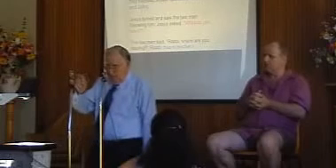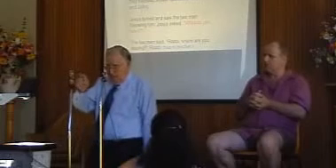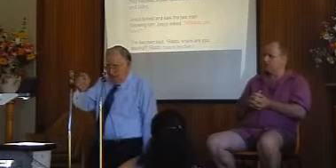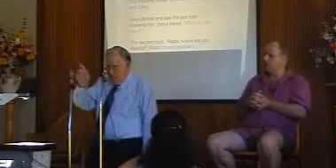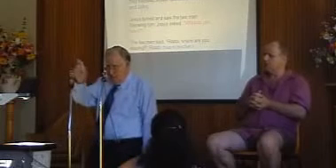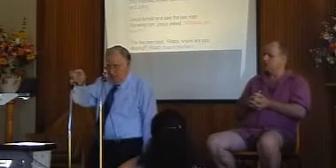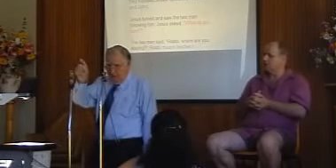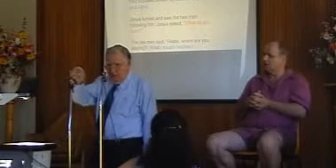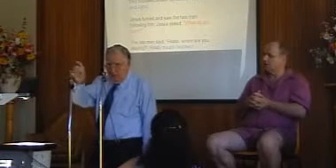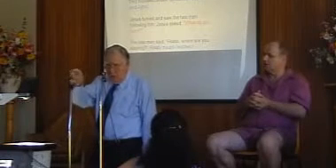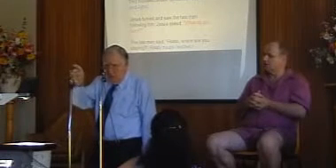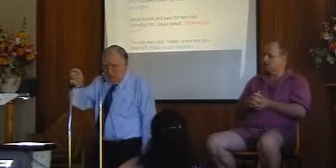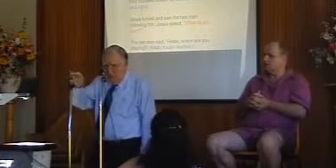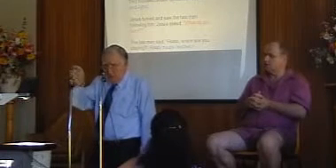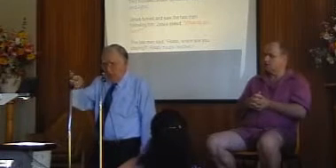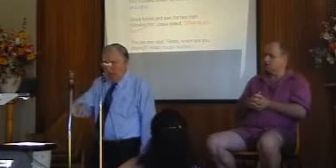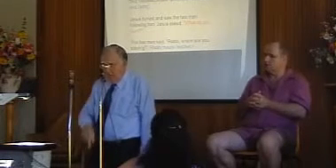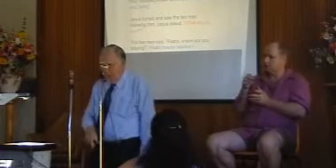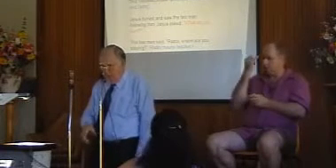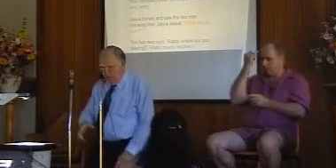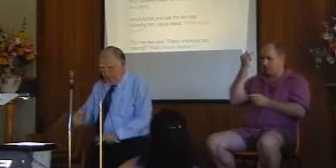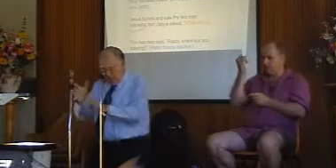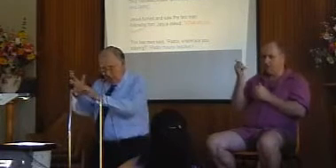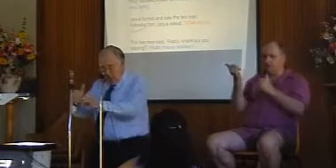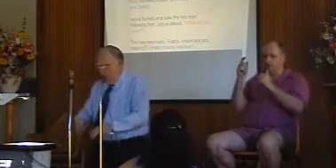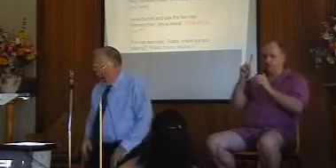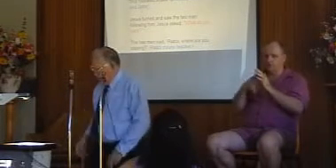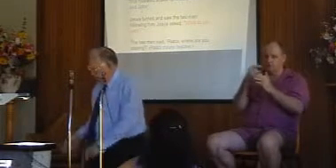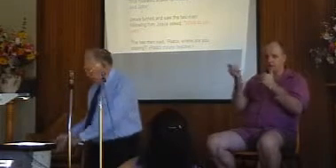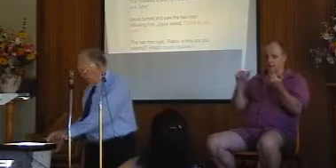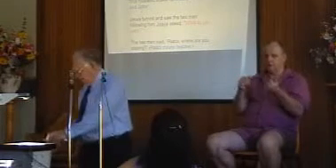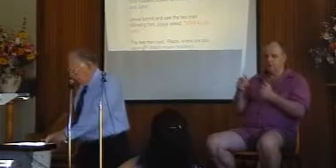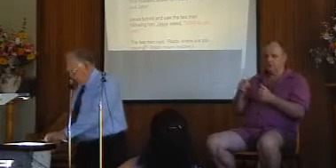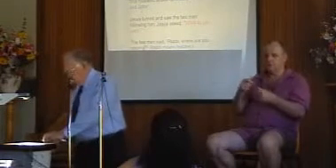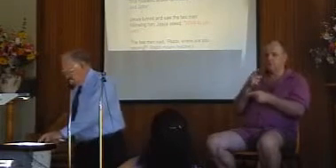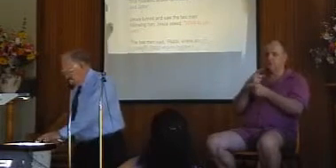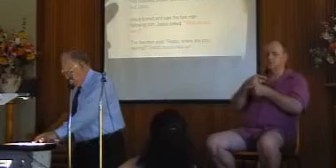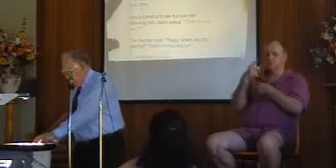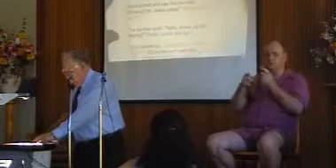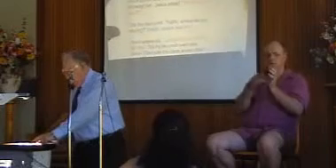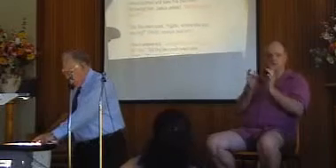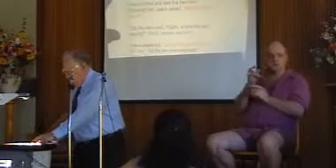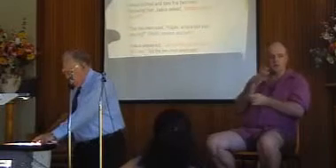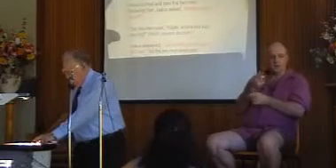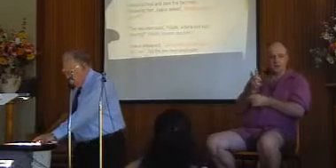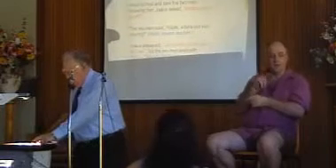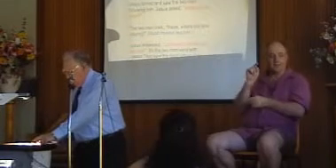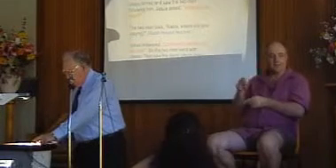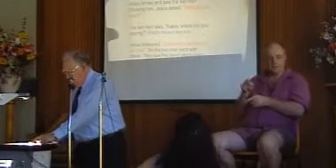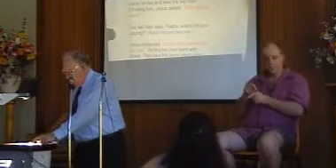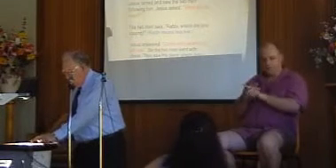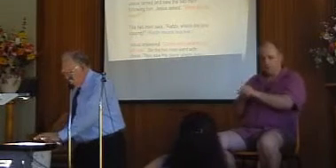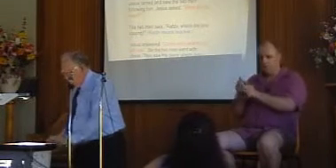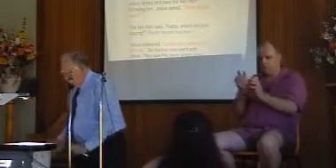the Baptist is talking about you in glowing terms, you must be very special. And Jesus